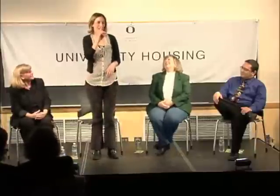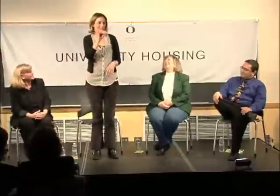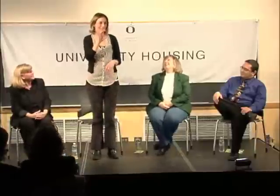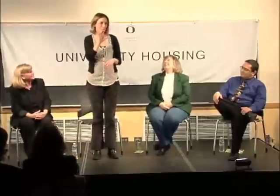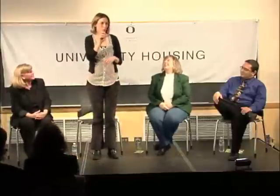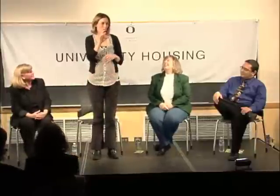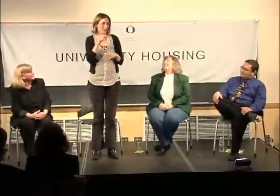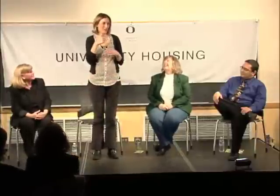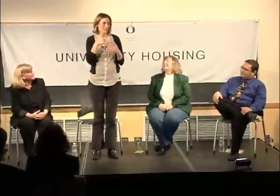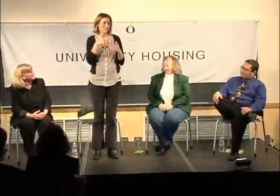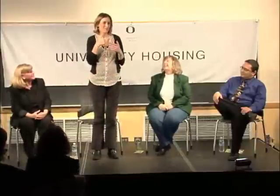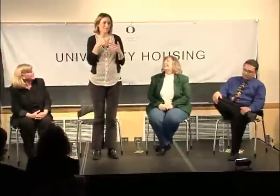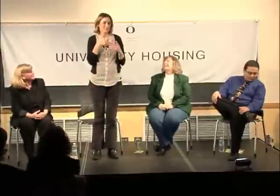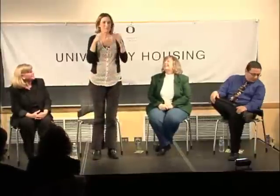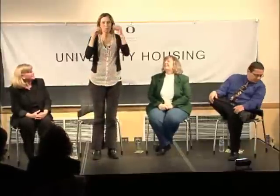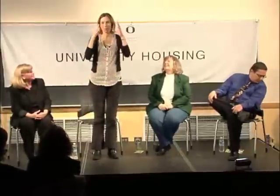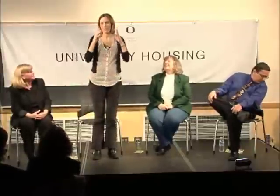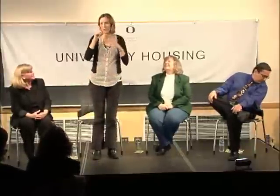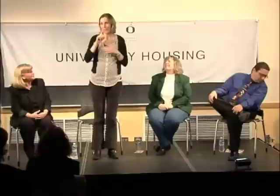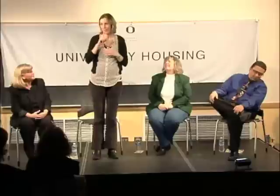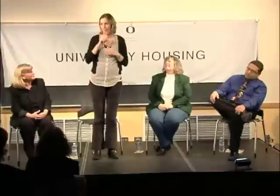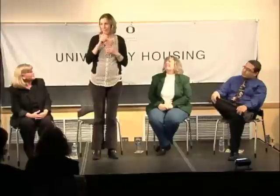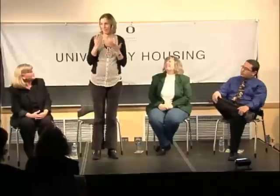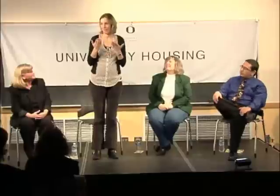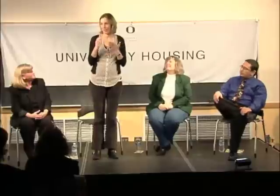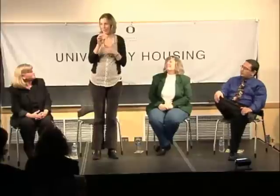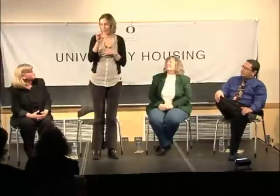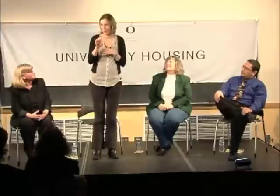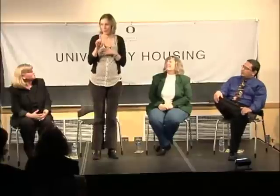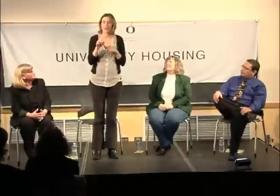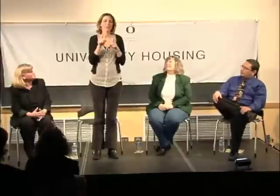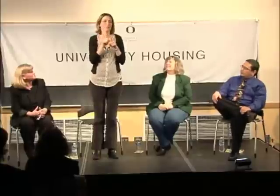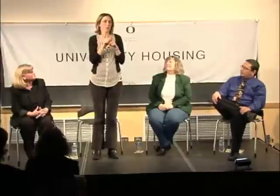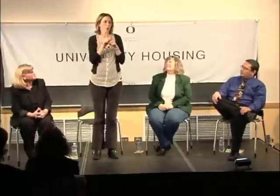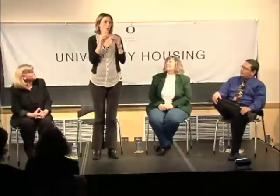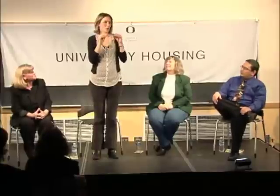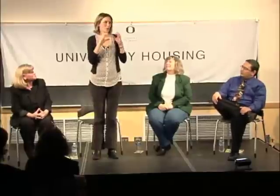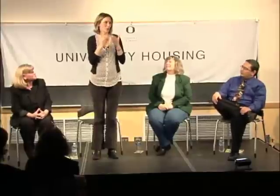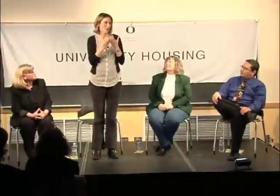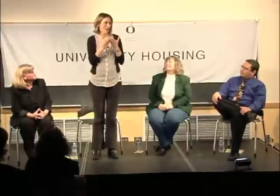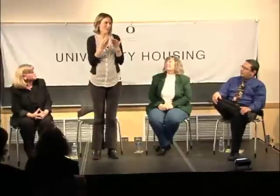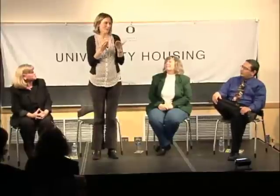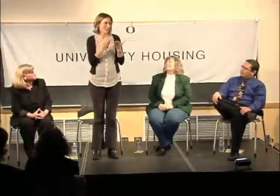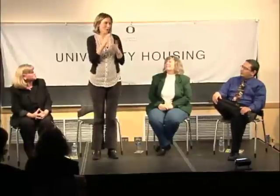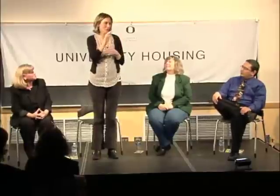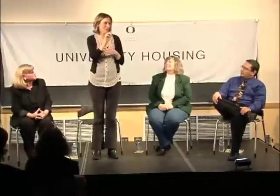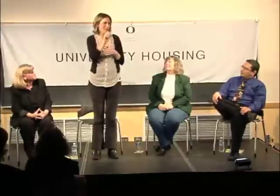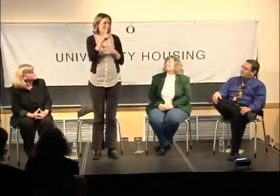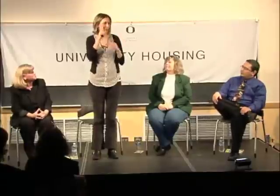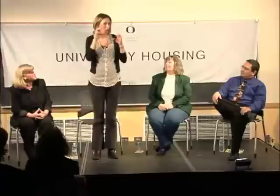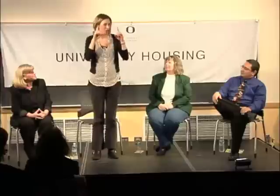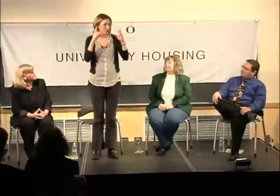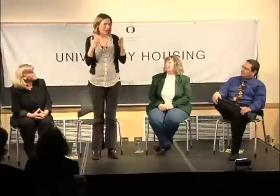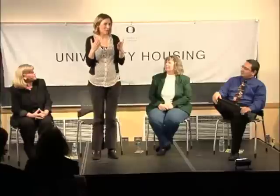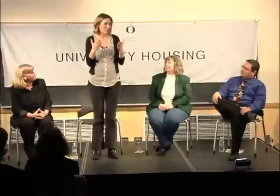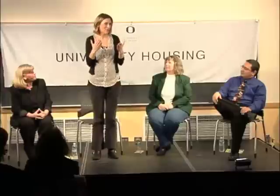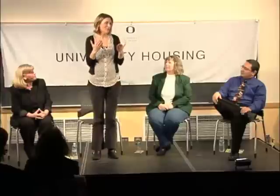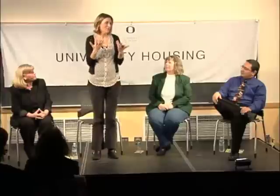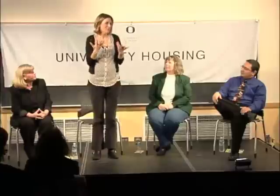Hello, my name is Heidi Course. I'm a teacher for the deaf here in Eugene. I also teach a class here, ASL